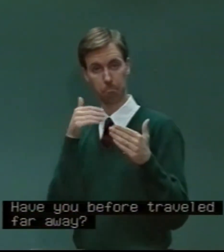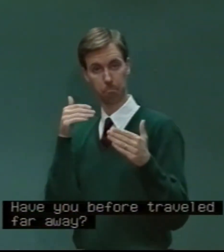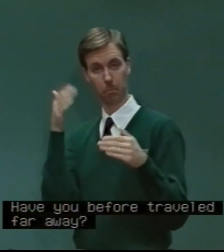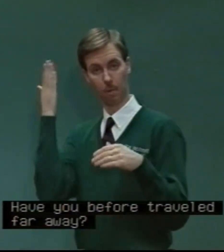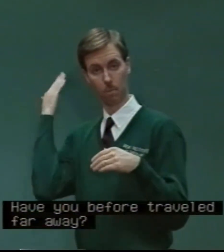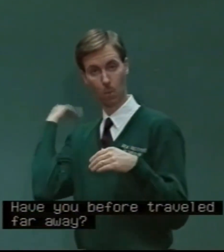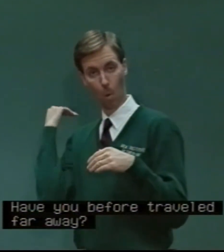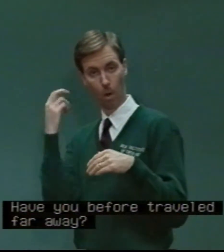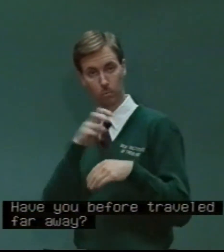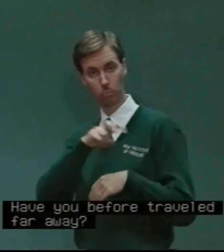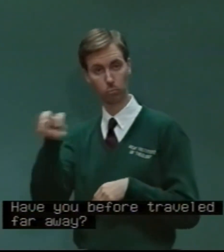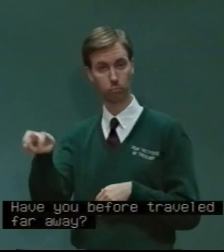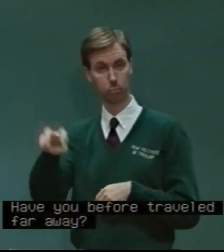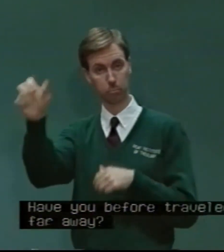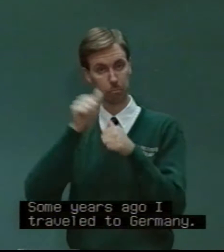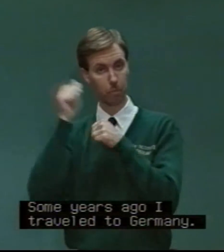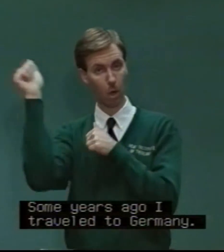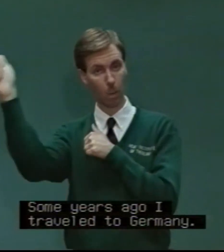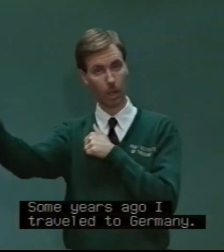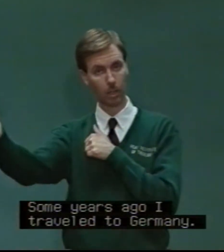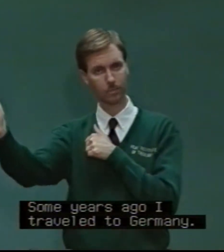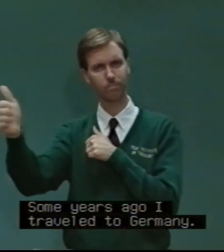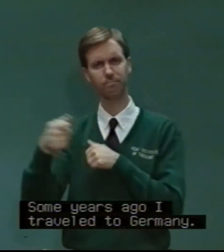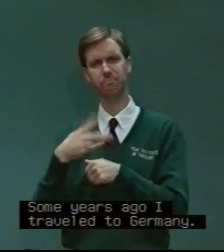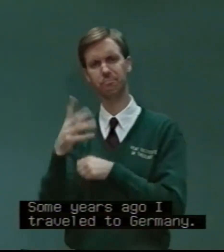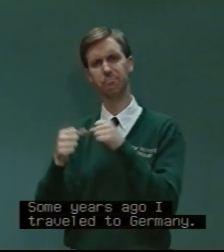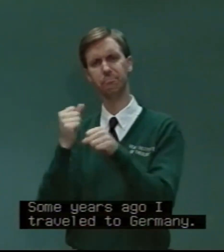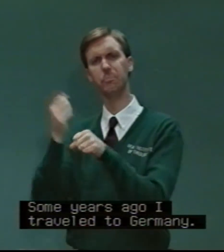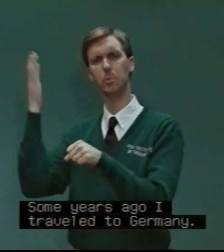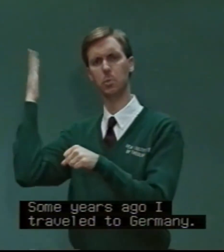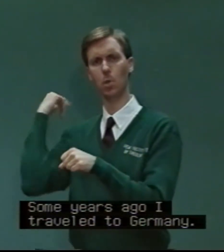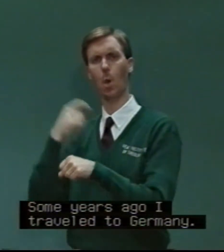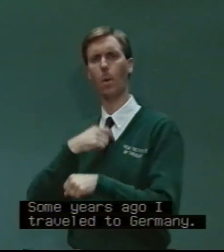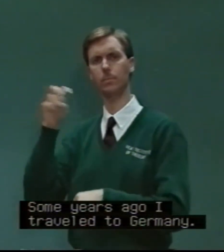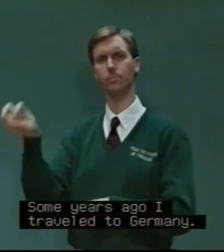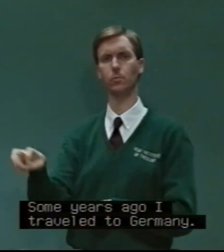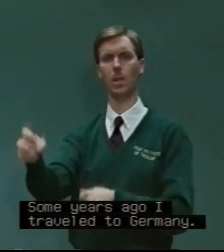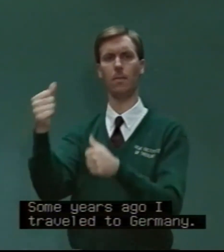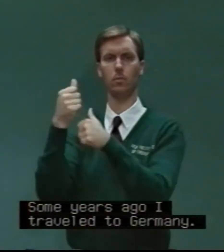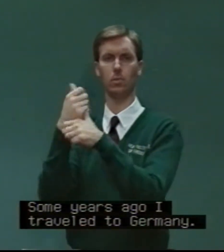Have you before traveled far away? Some years ago, I traveled to Germany.